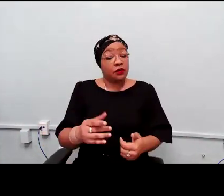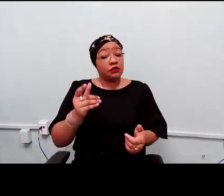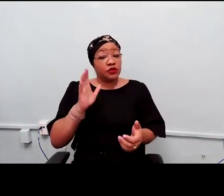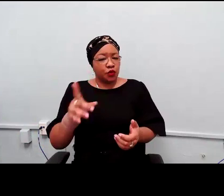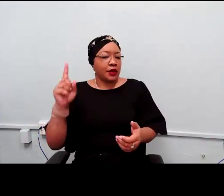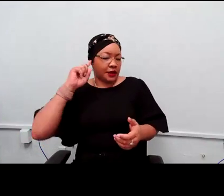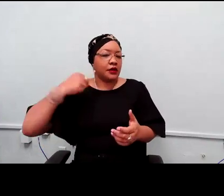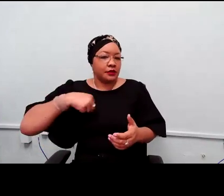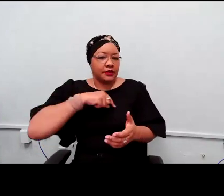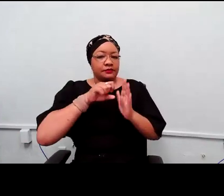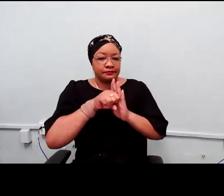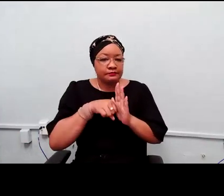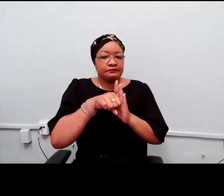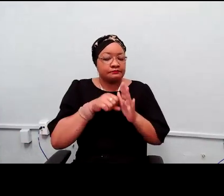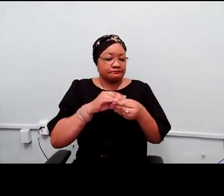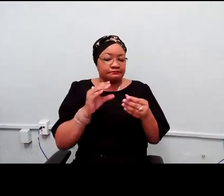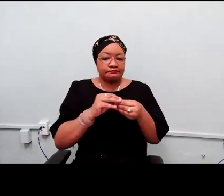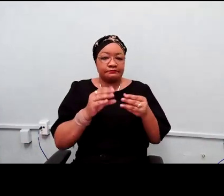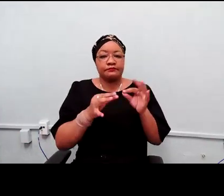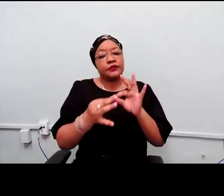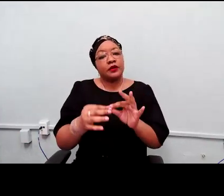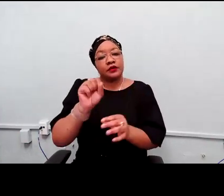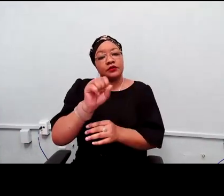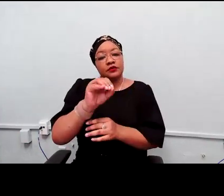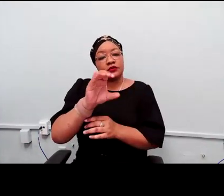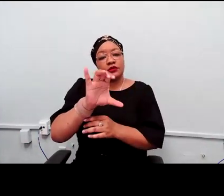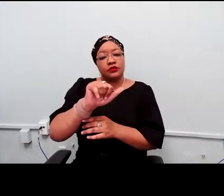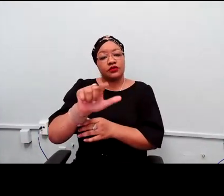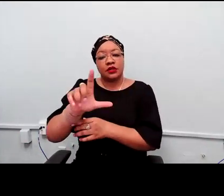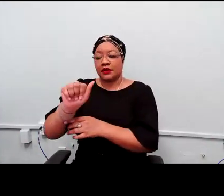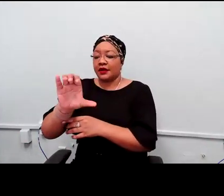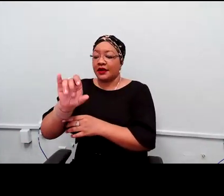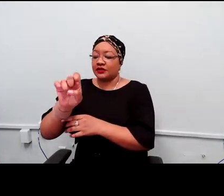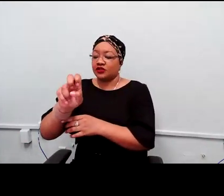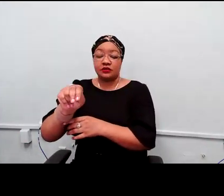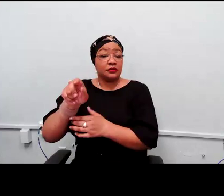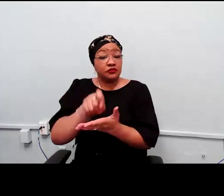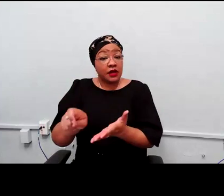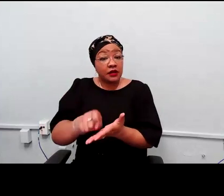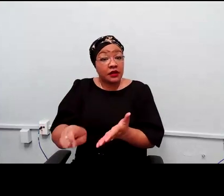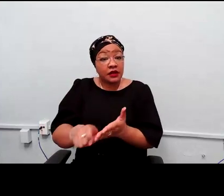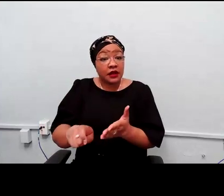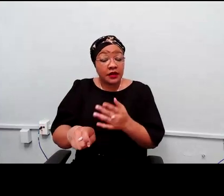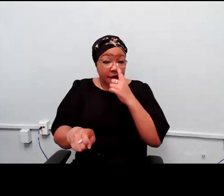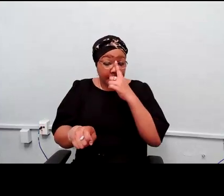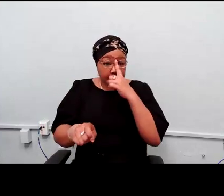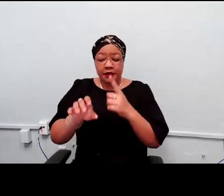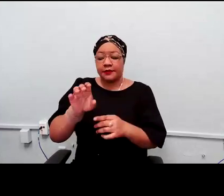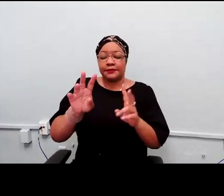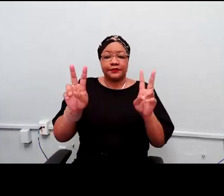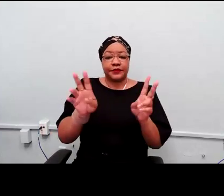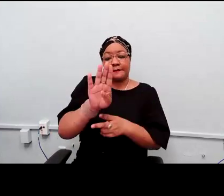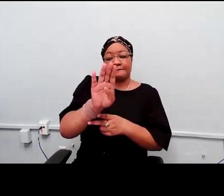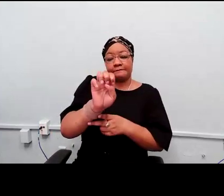about around social action writing: bearing witness, right? So bearing